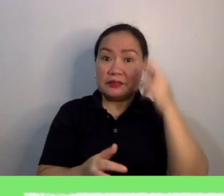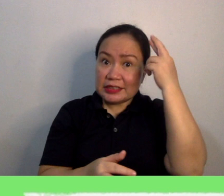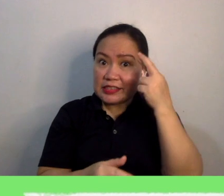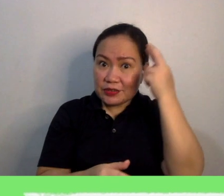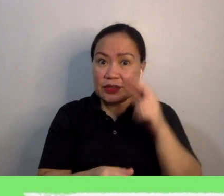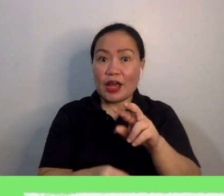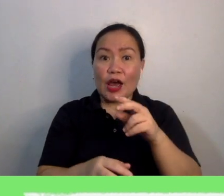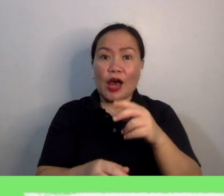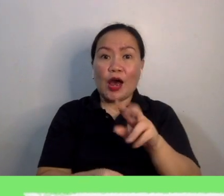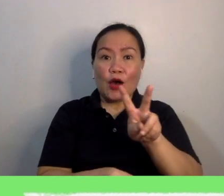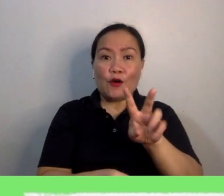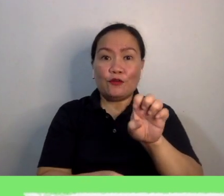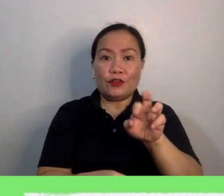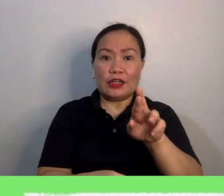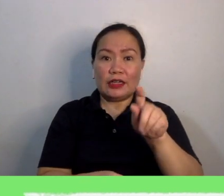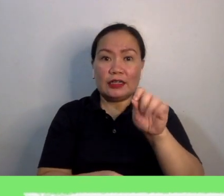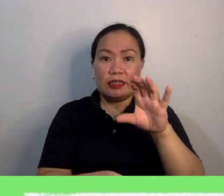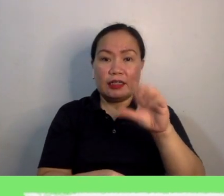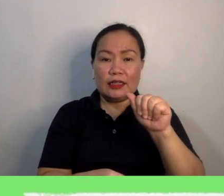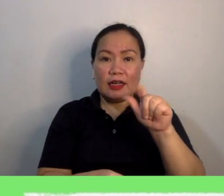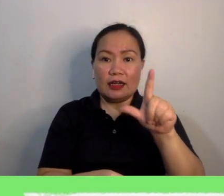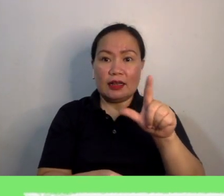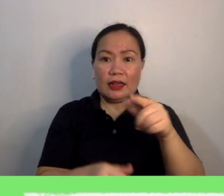angles are congruent. Now,